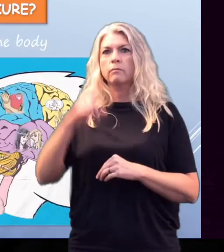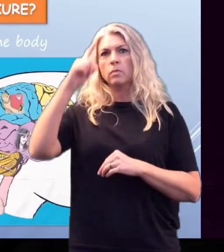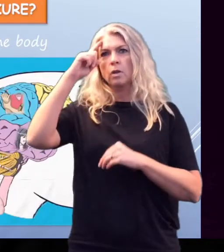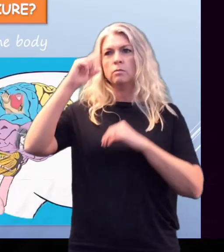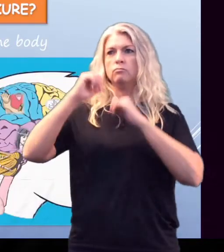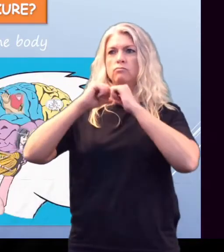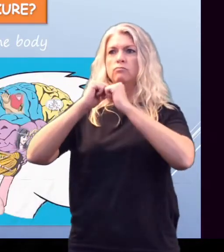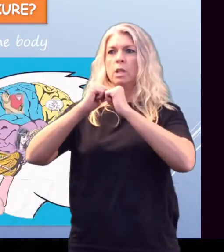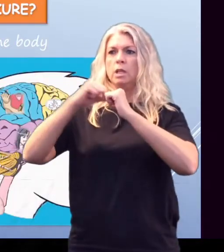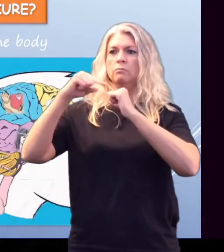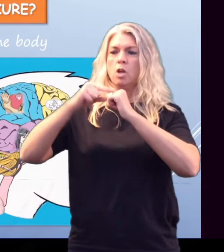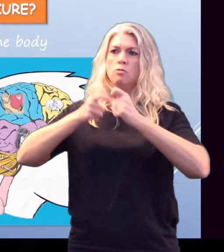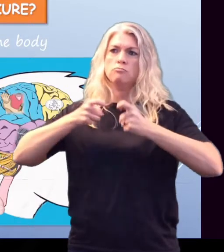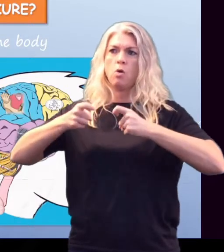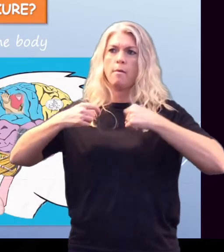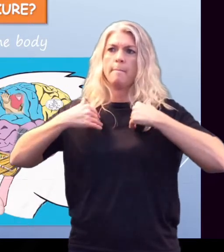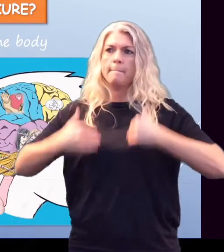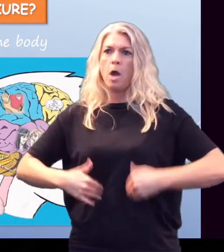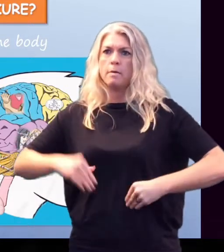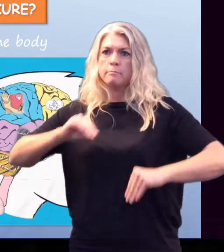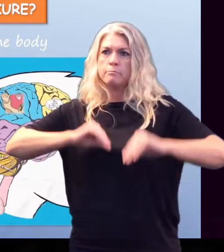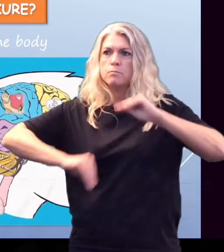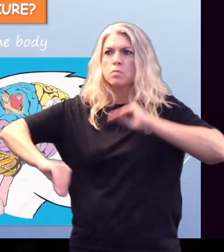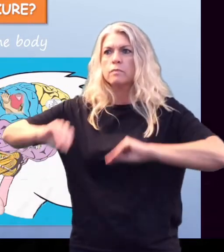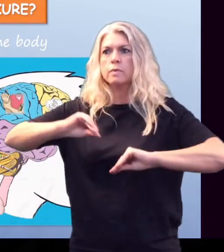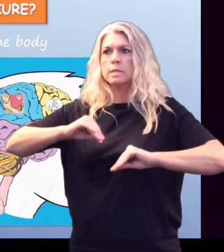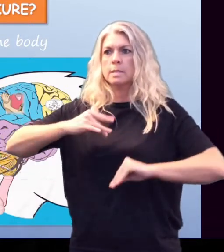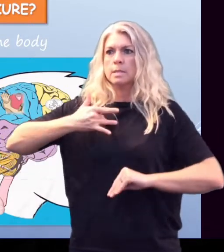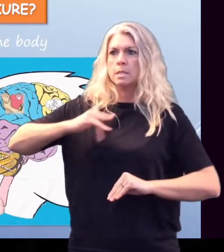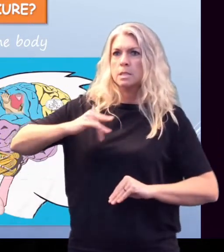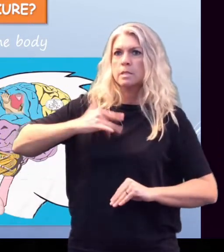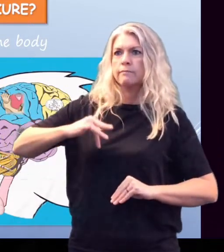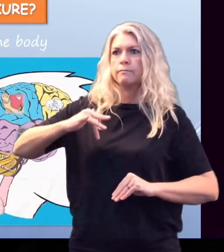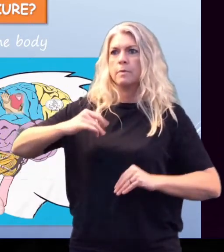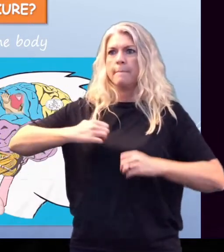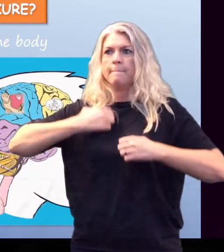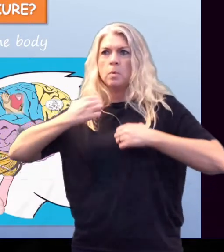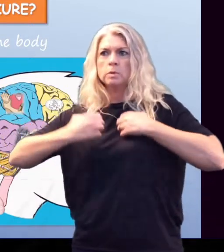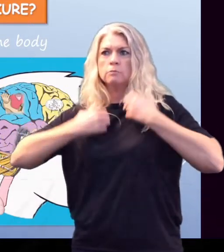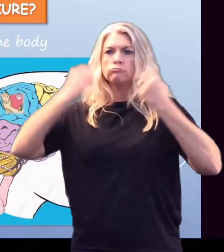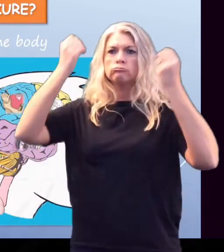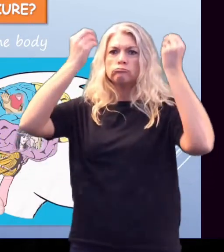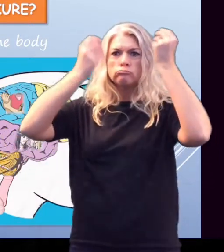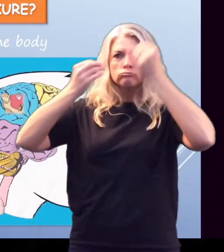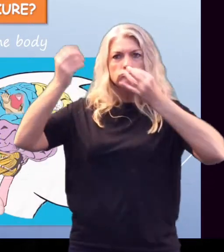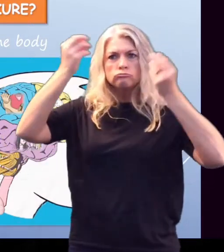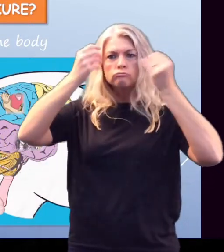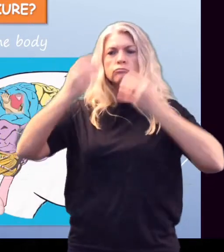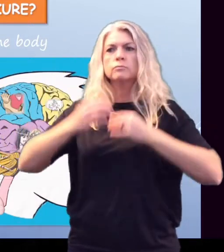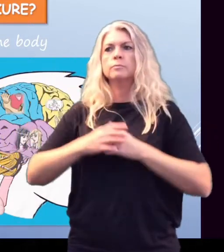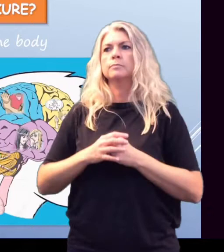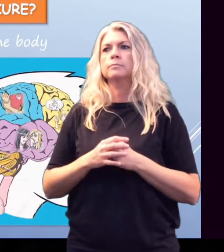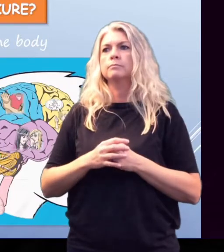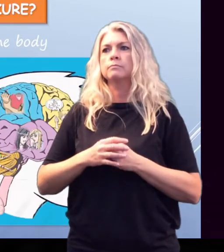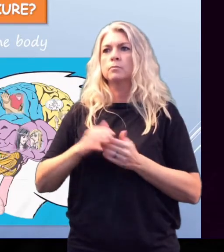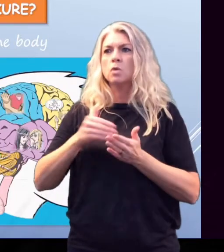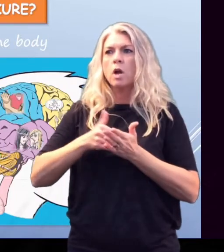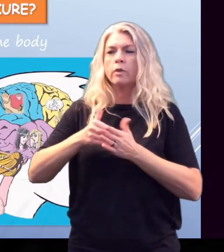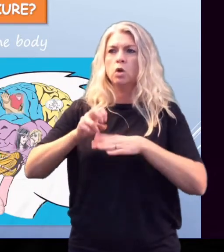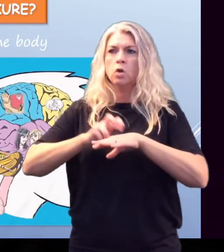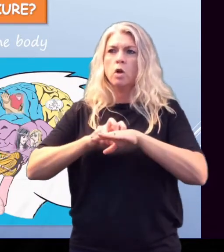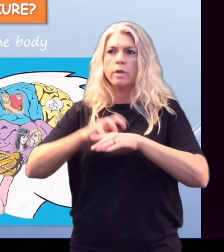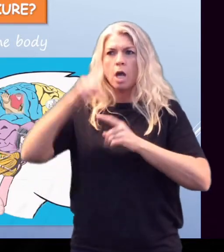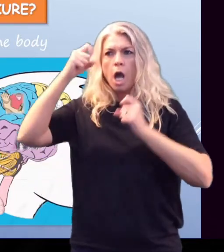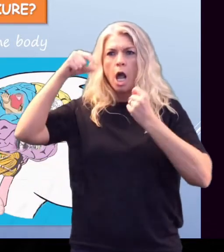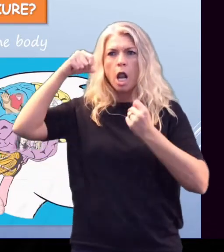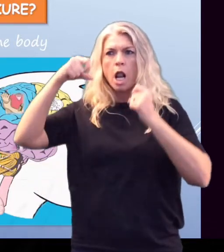The brain controls the body, including movements, sensations, thoughts, and emotions. It contains billions of nerve